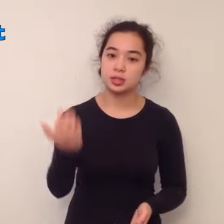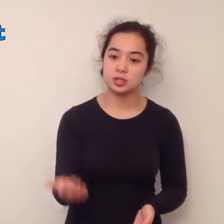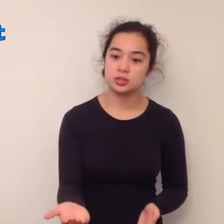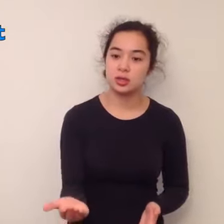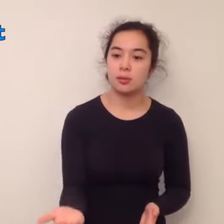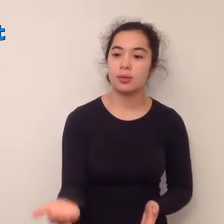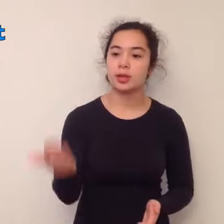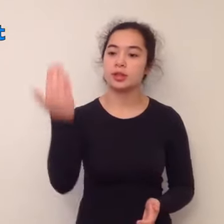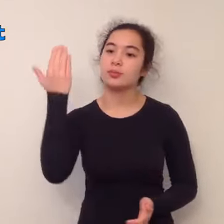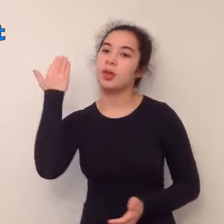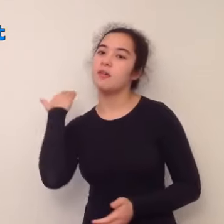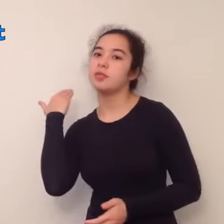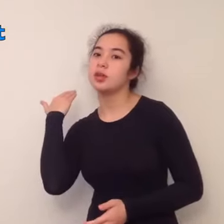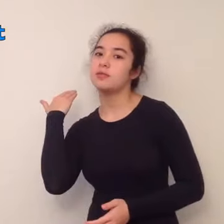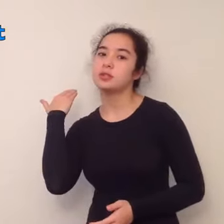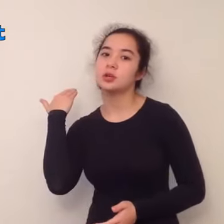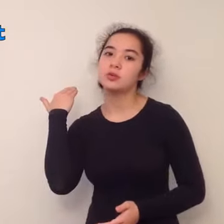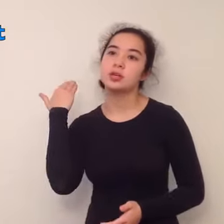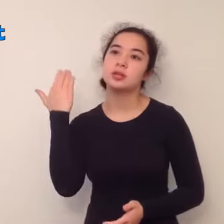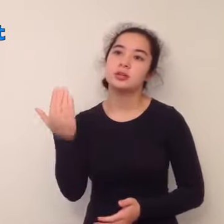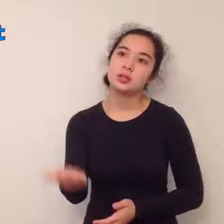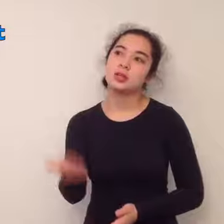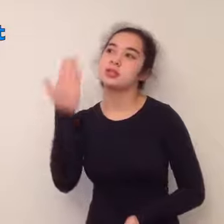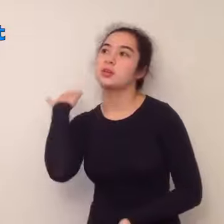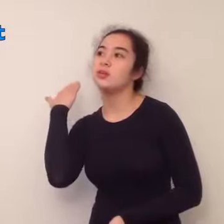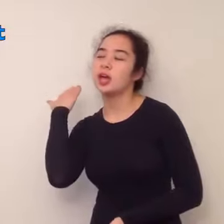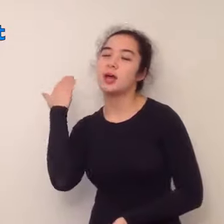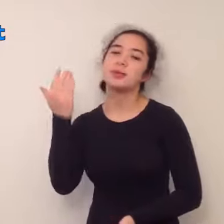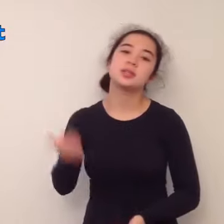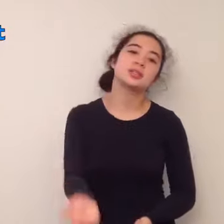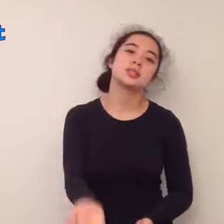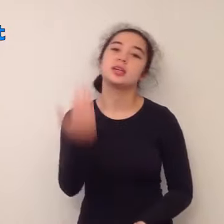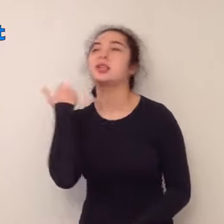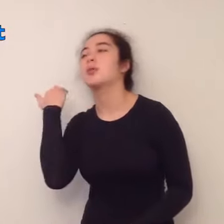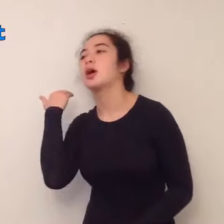just put everything over your shoulder. It's already happened. It's in the past.